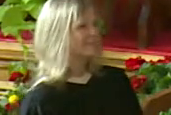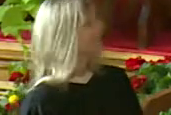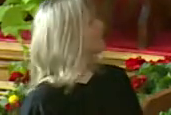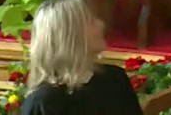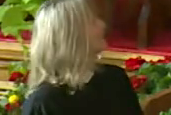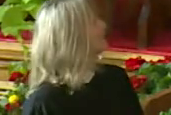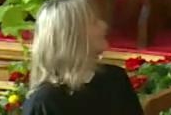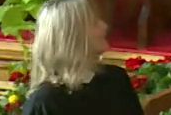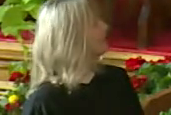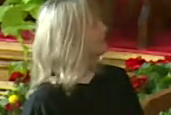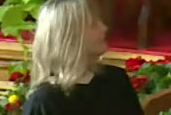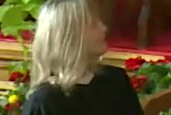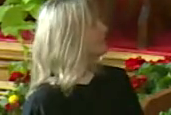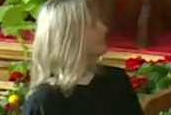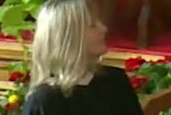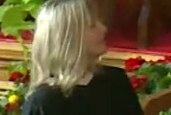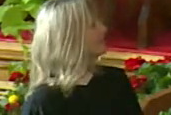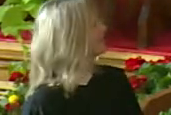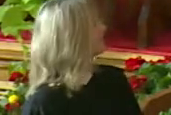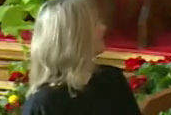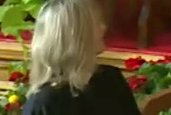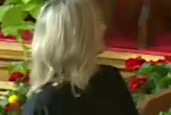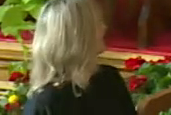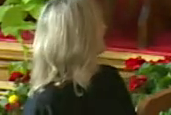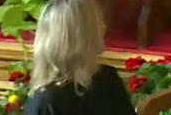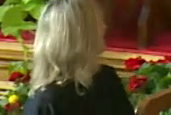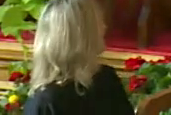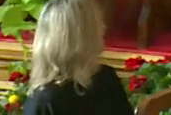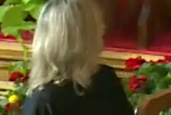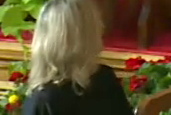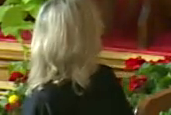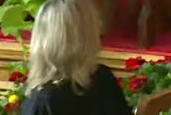Colin Albert Versnick, with distinction.